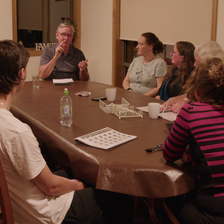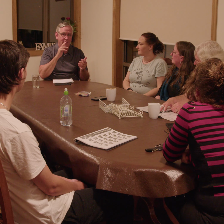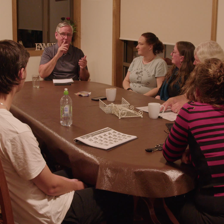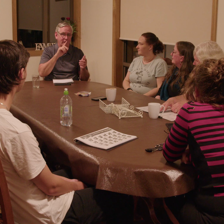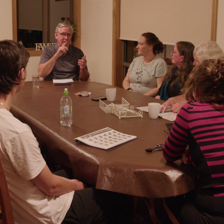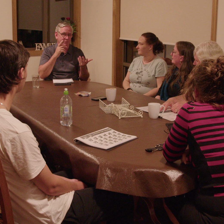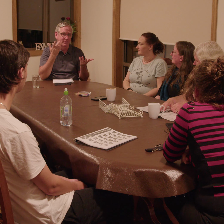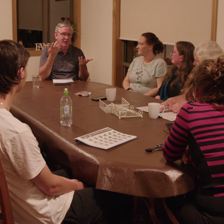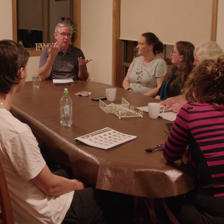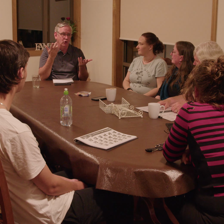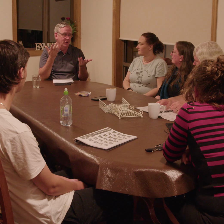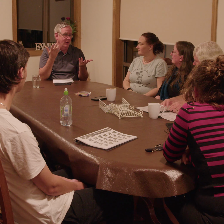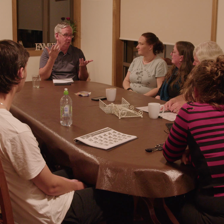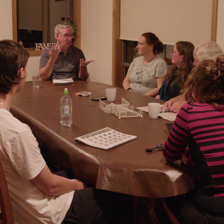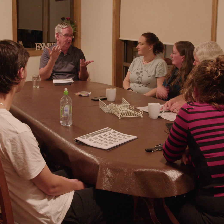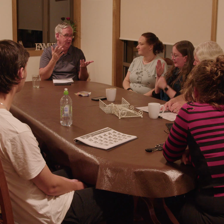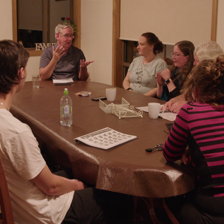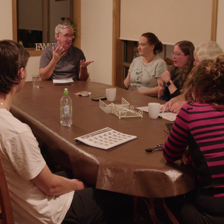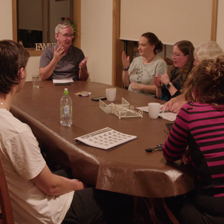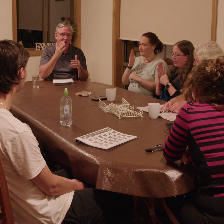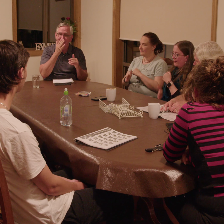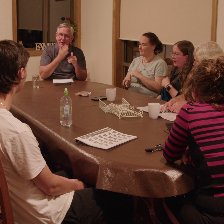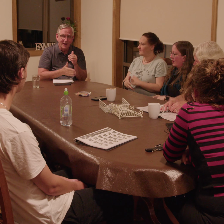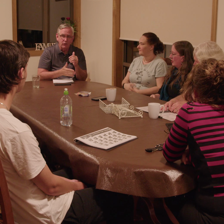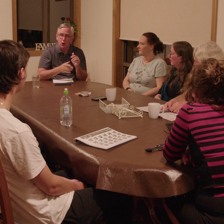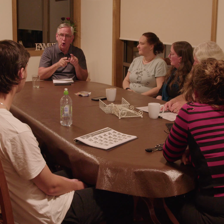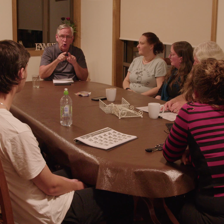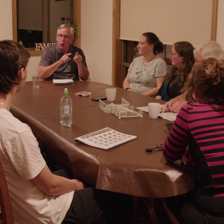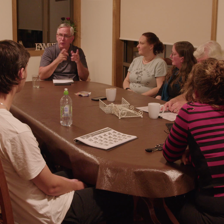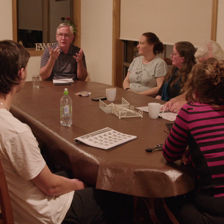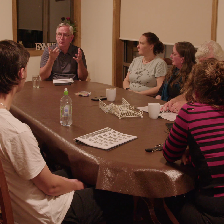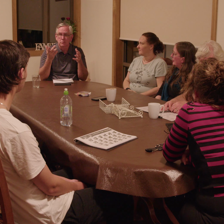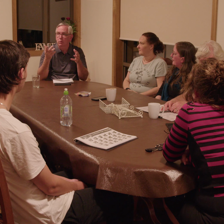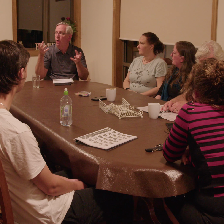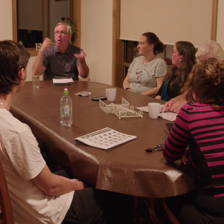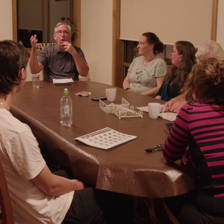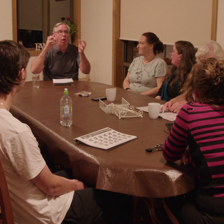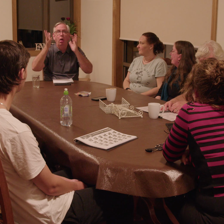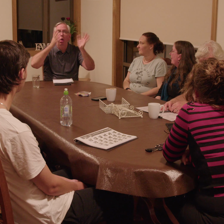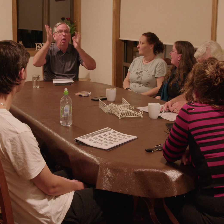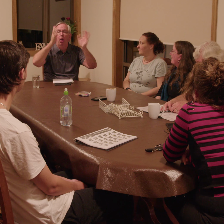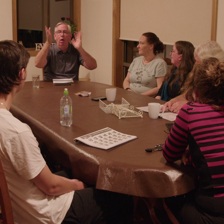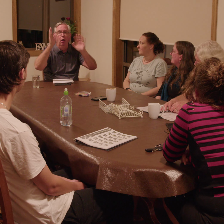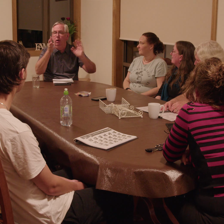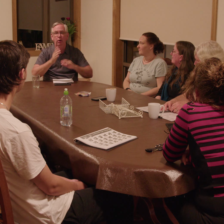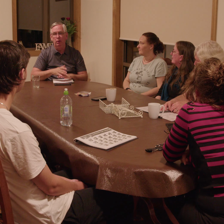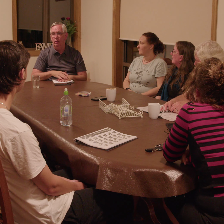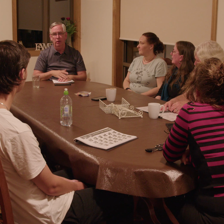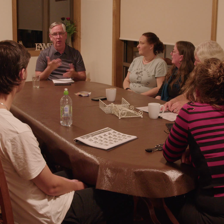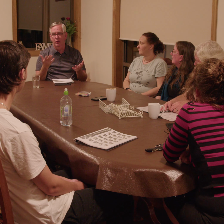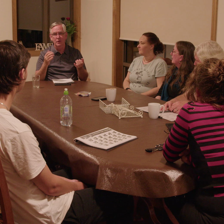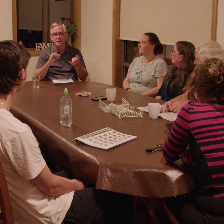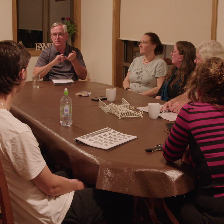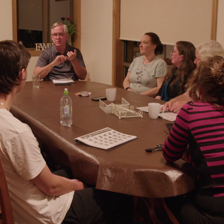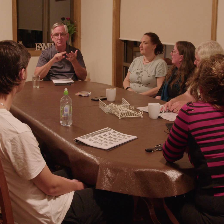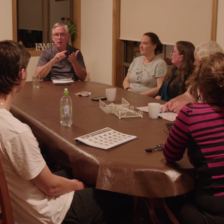What's your sign, never? Some deaf never learned formally. They just